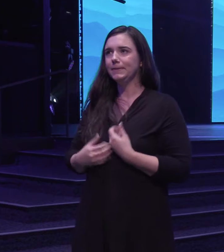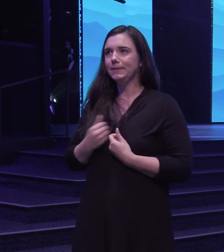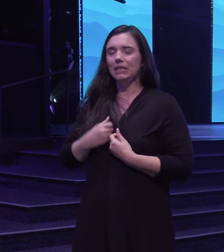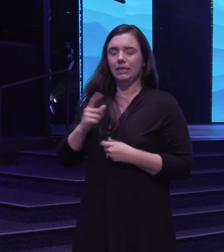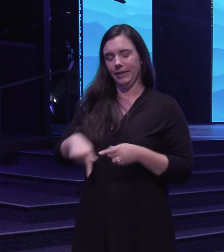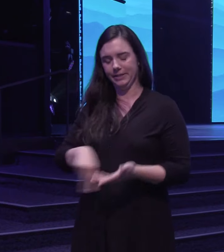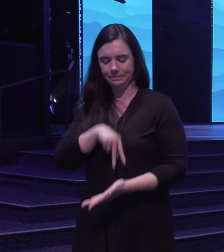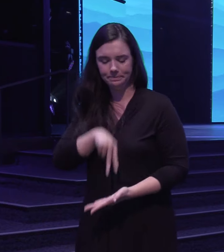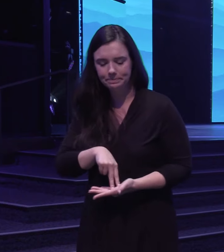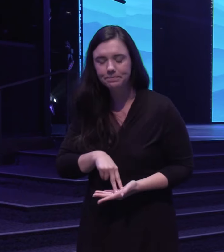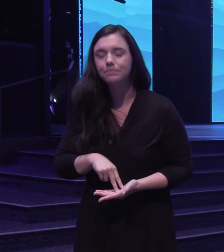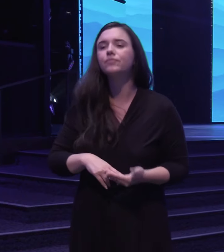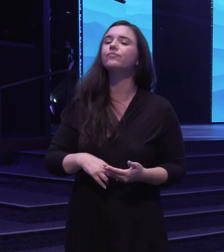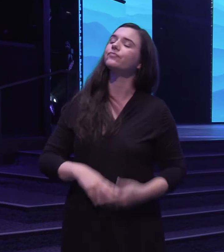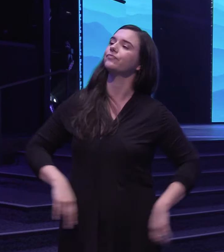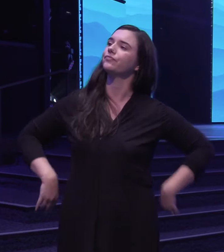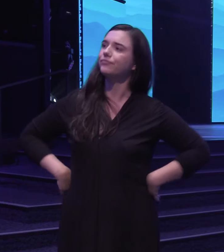she stood up, and